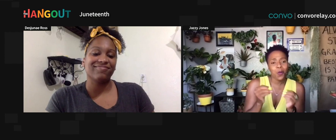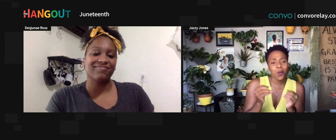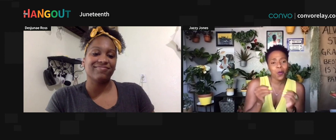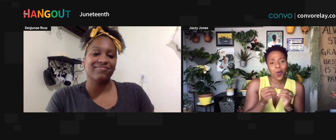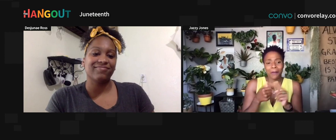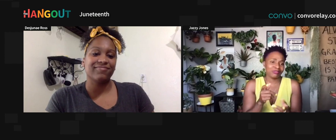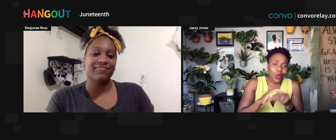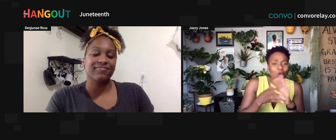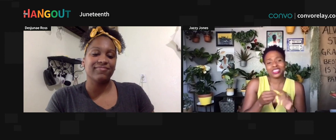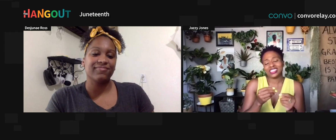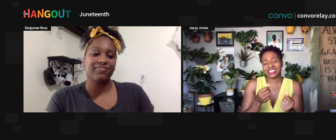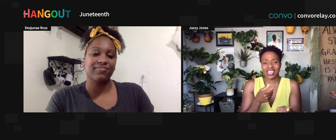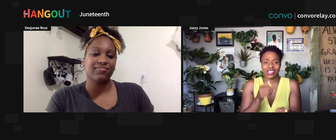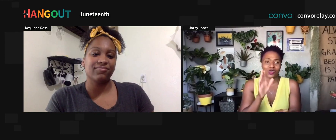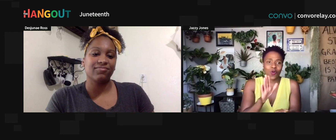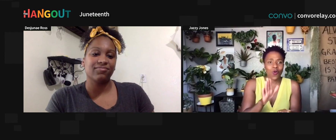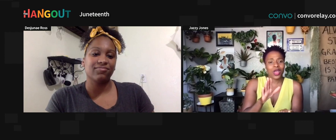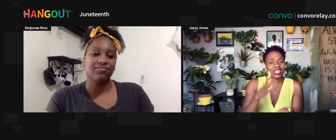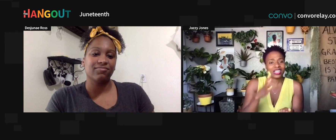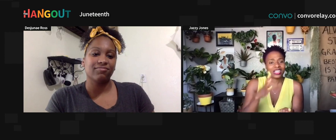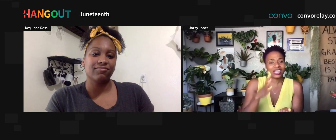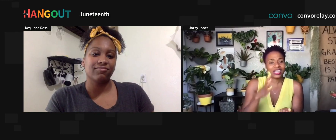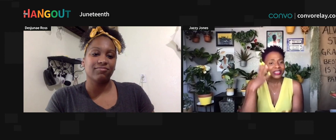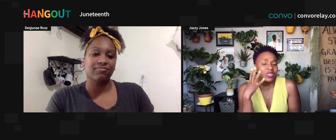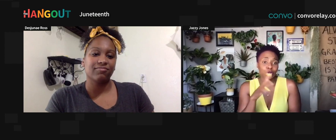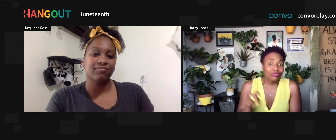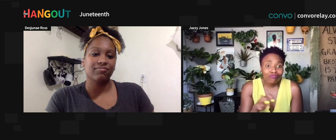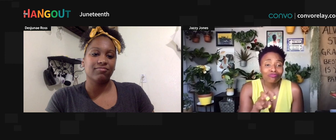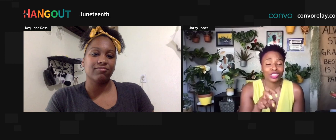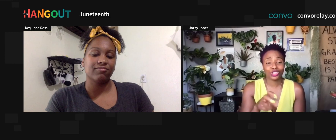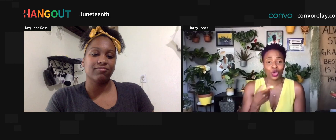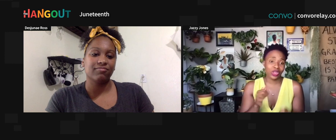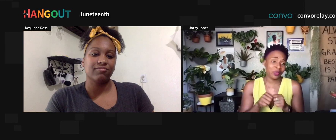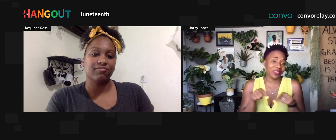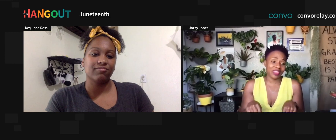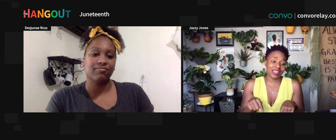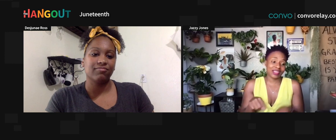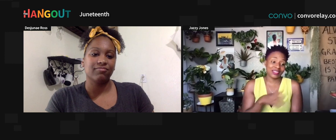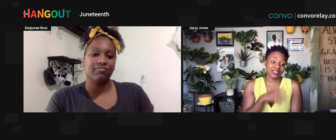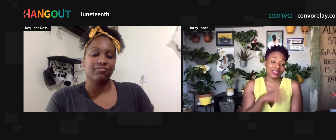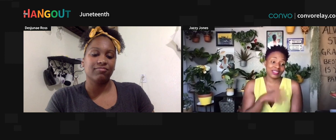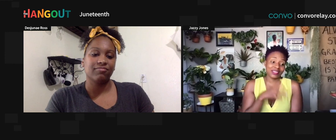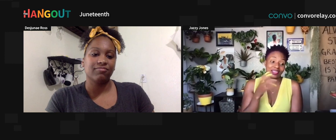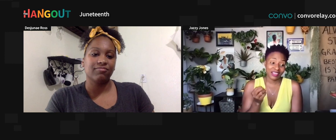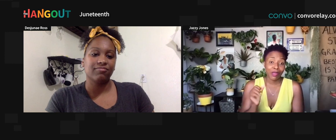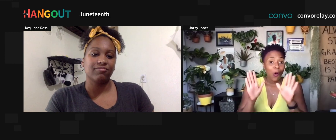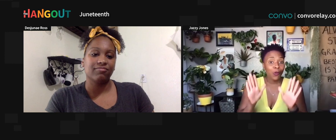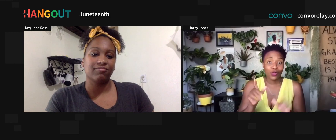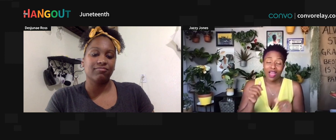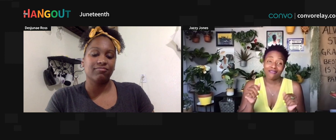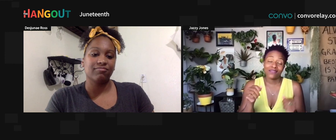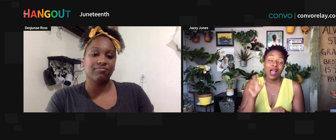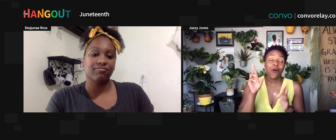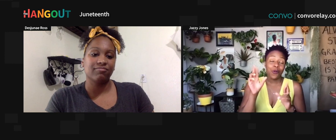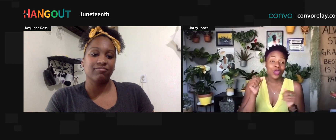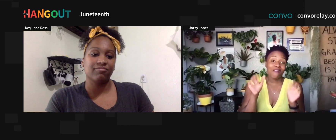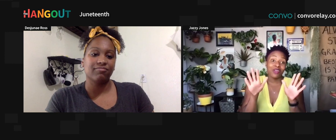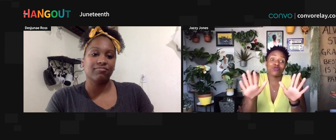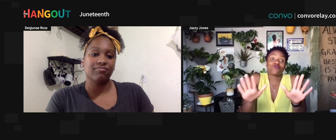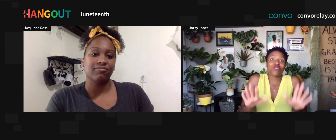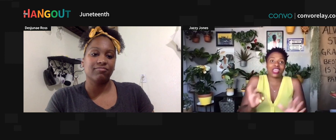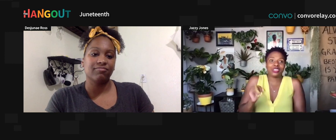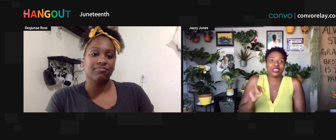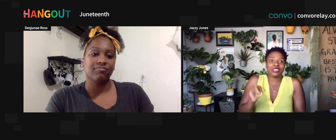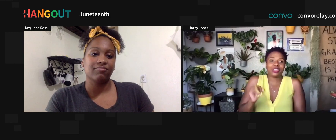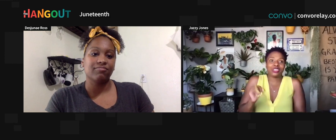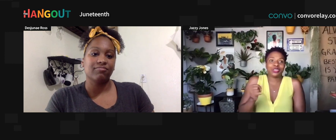much, Dejanay, for spending this time with me and telling us your story about Juneteenth and your journey to recognize this